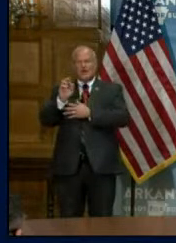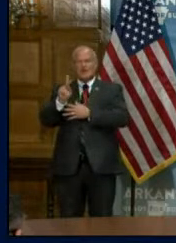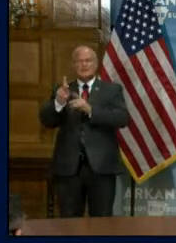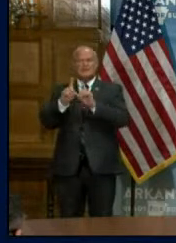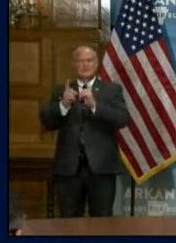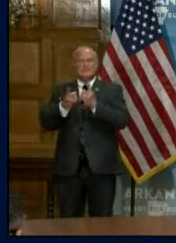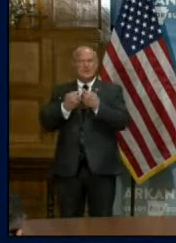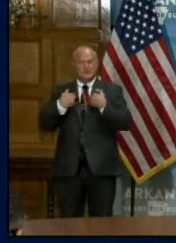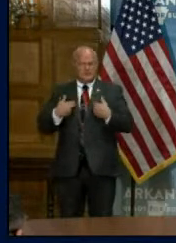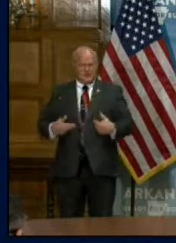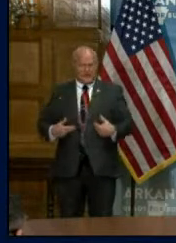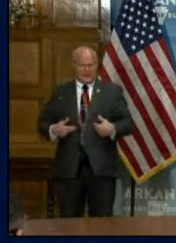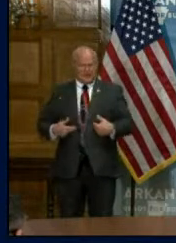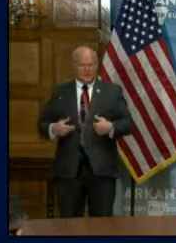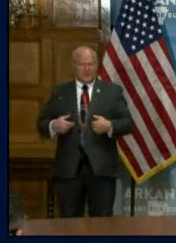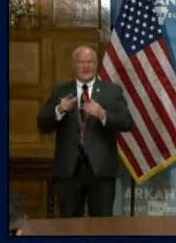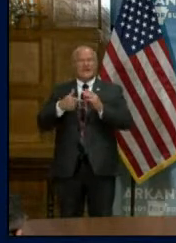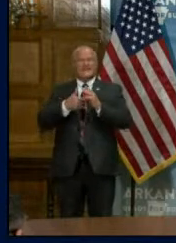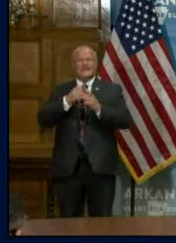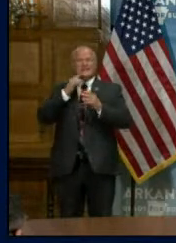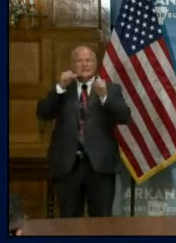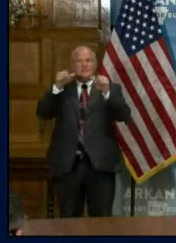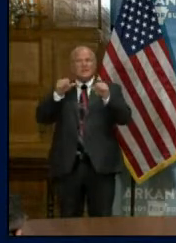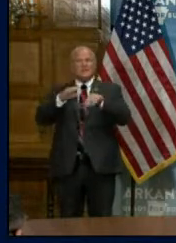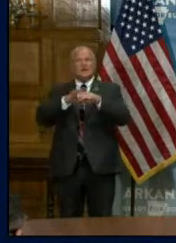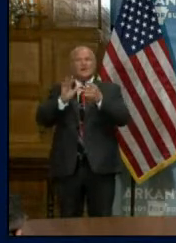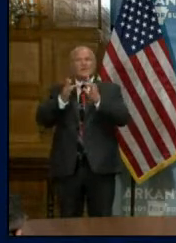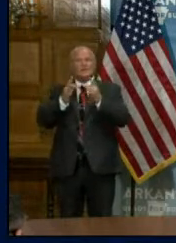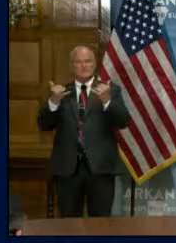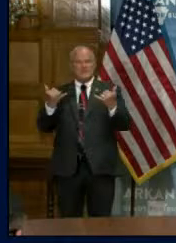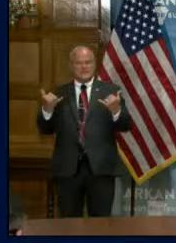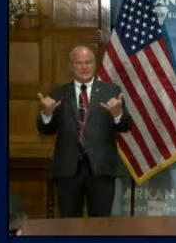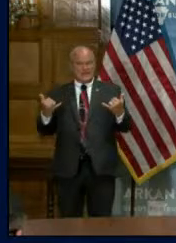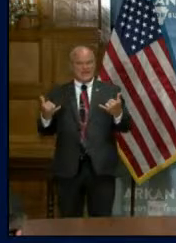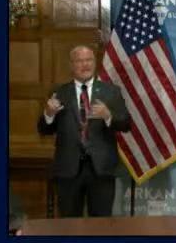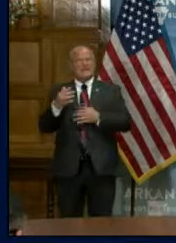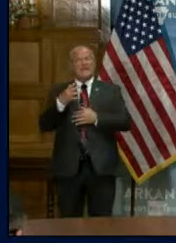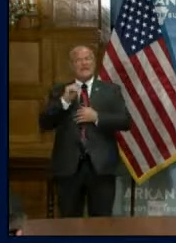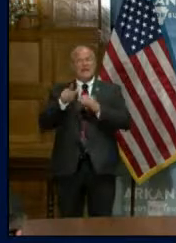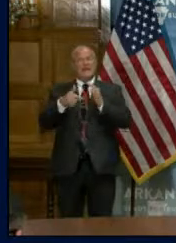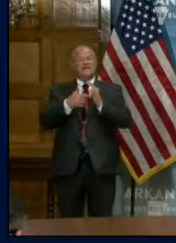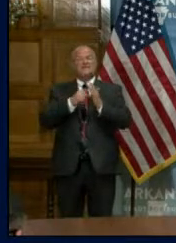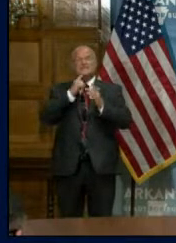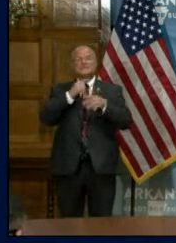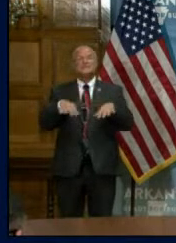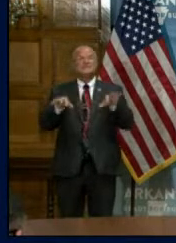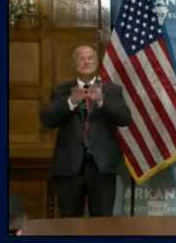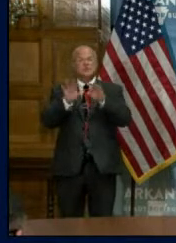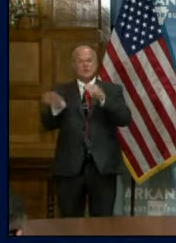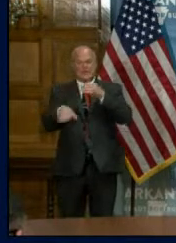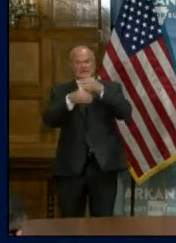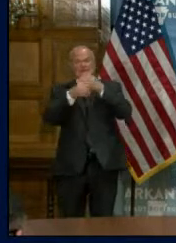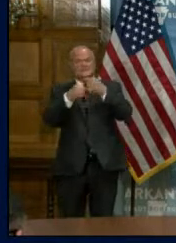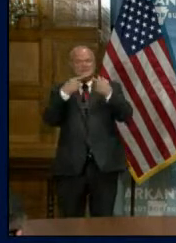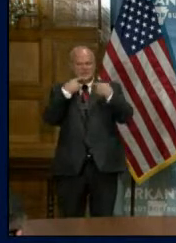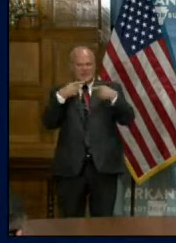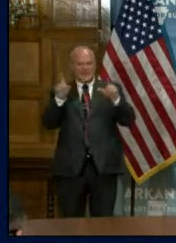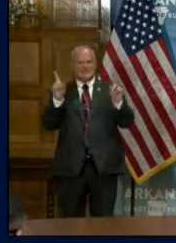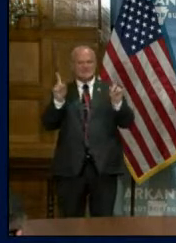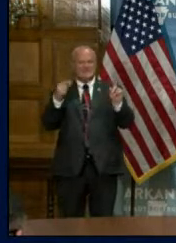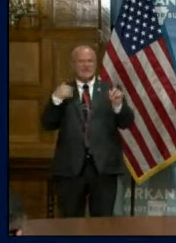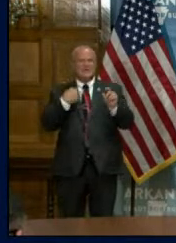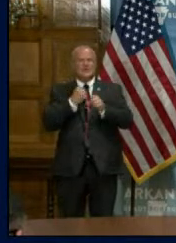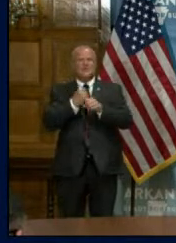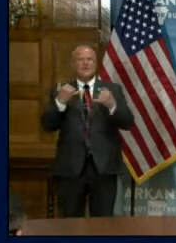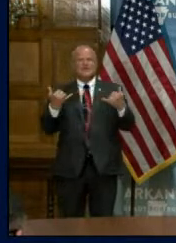Arkansas Department of Health, and this will be posted on the website today. And this is an important additional announcement that